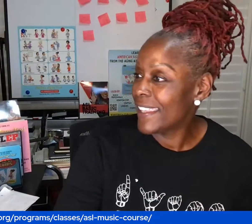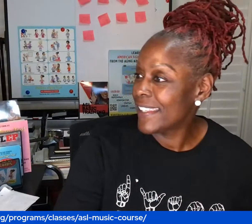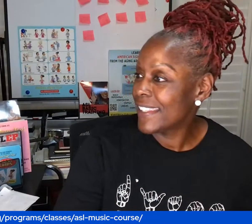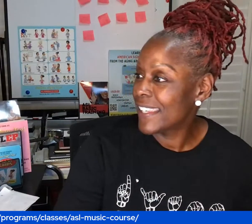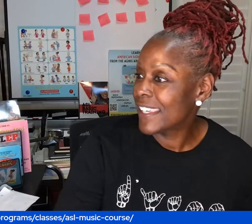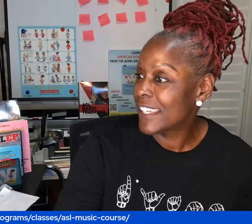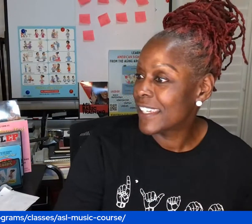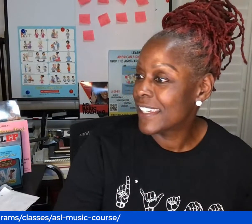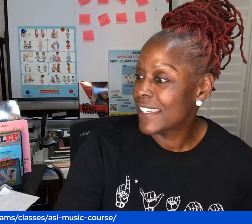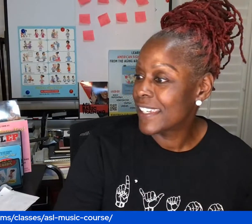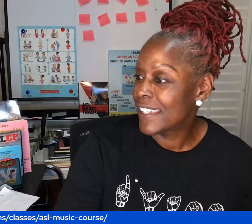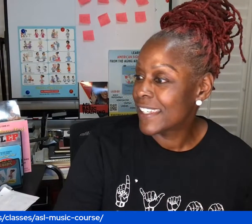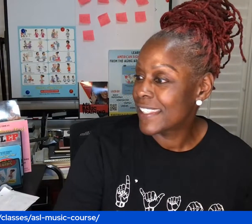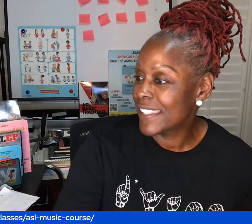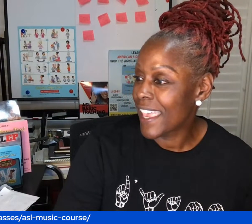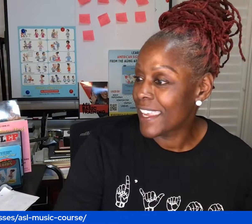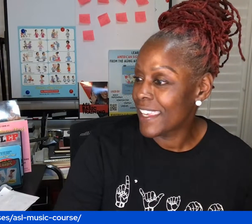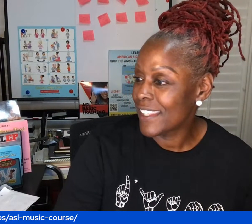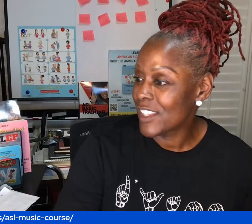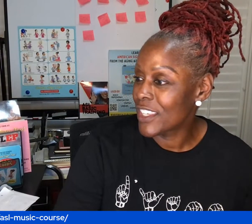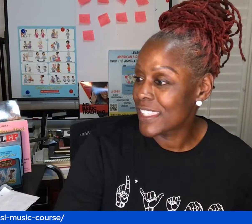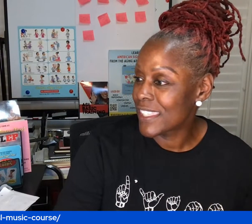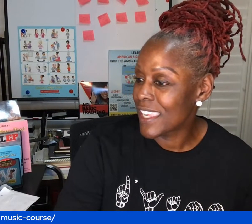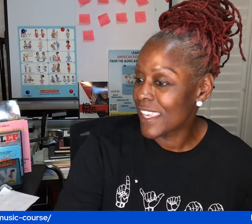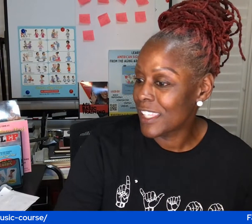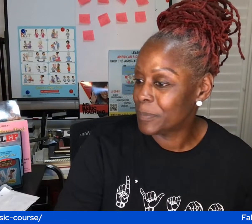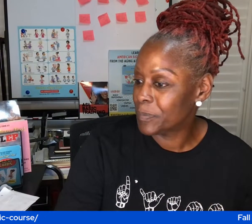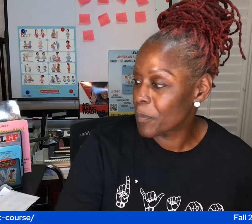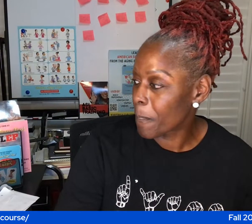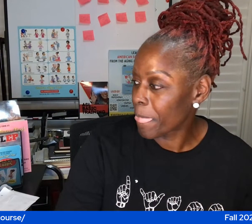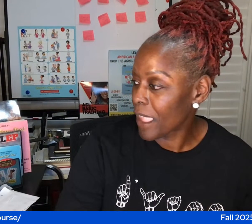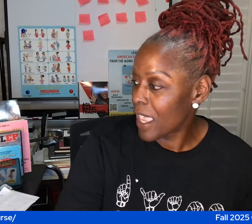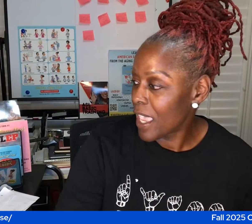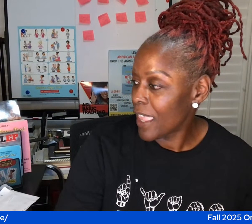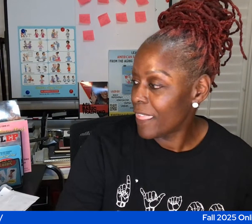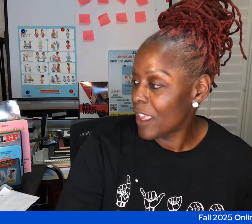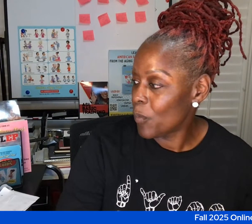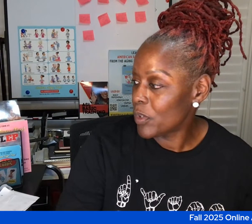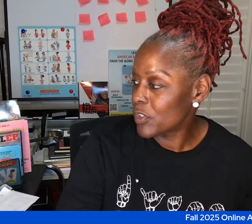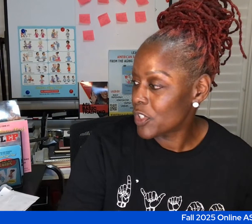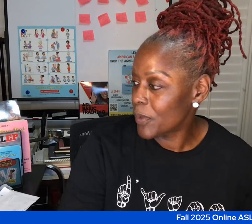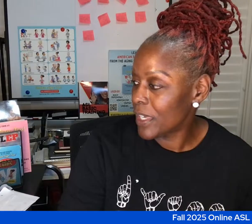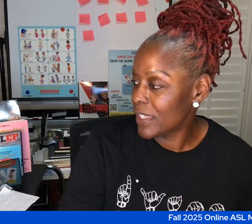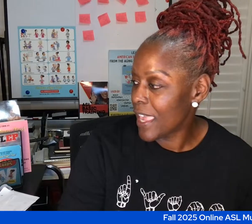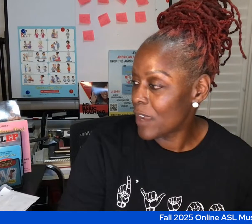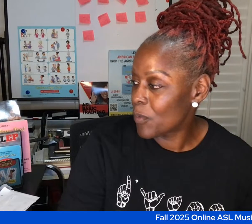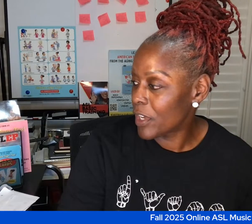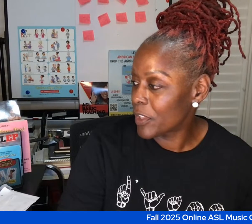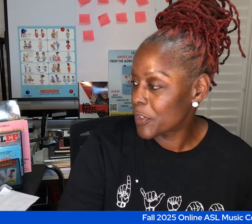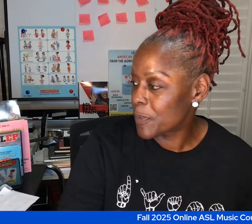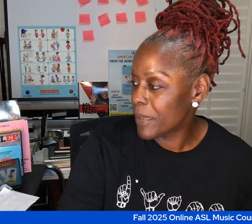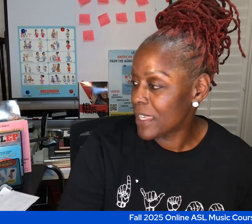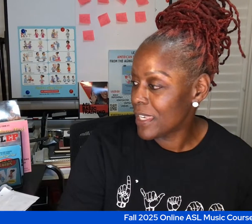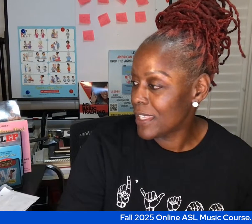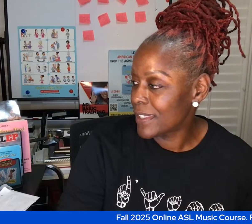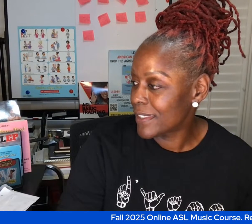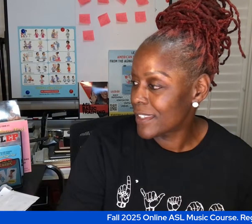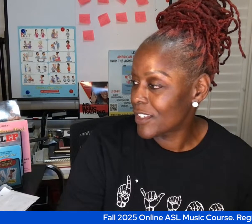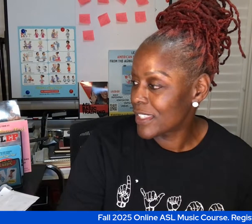and sign it so you can see it. And then we'll do it at regular speed so you can see